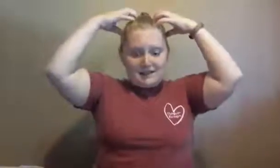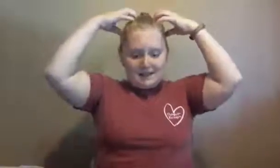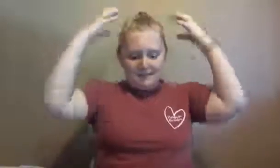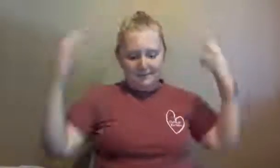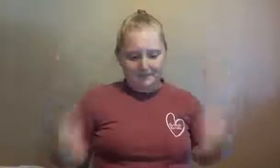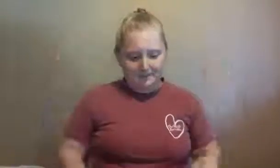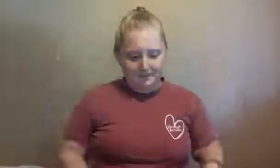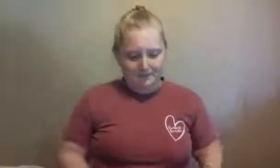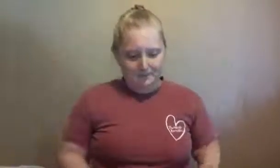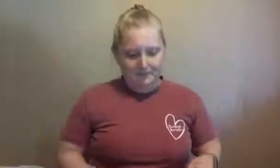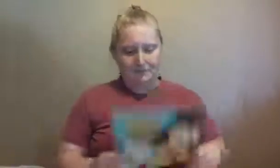Disney.